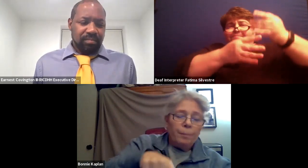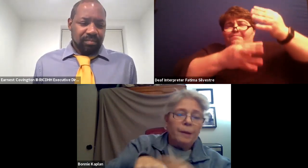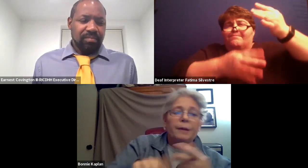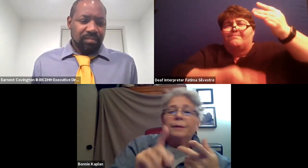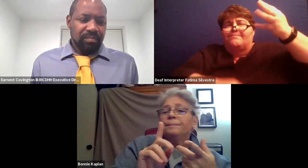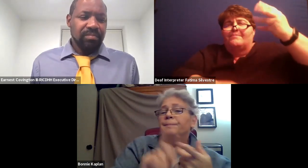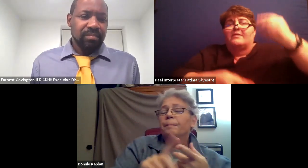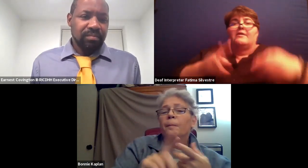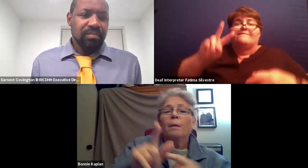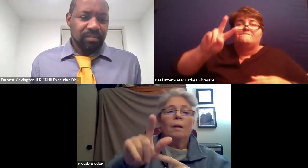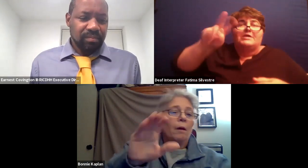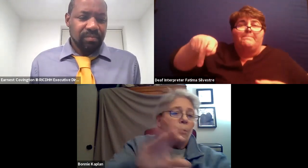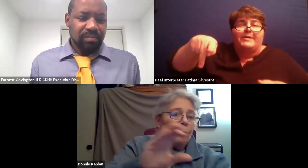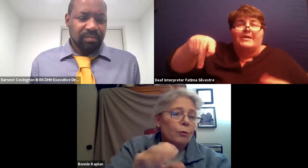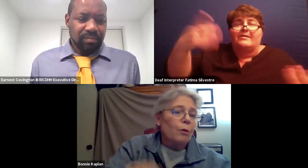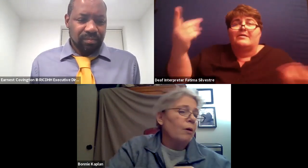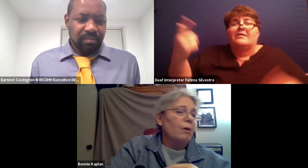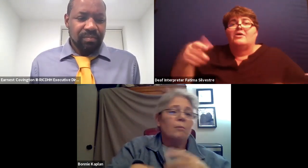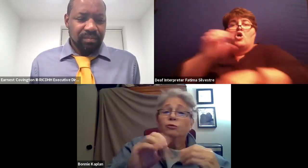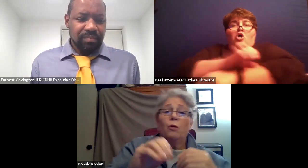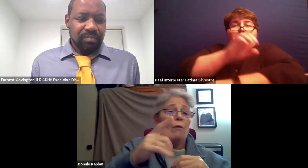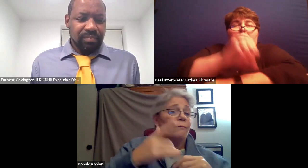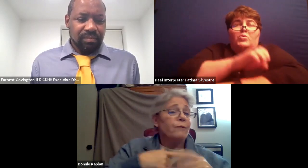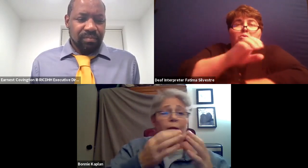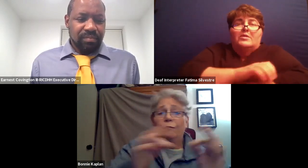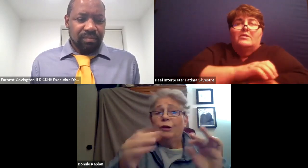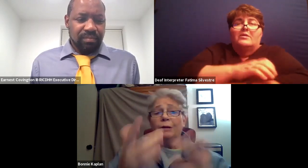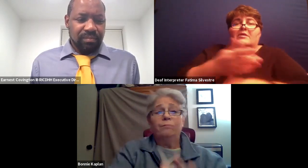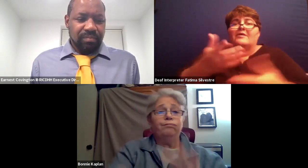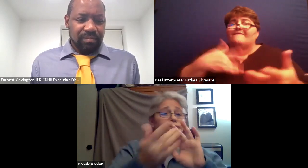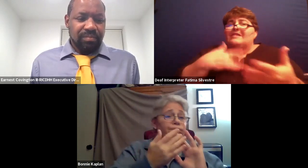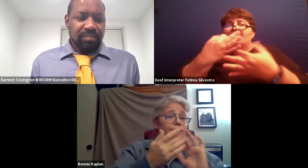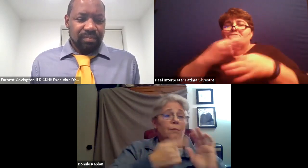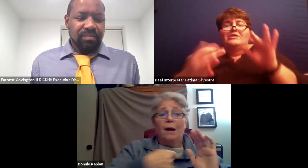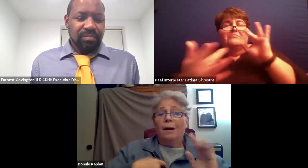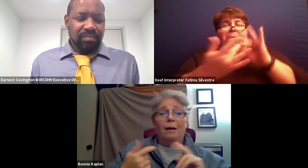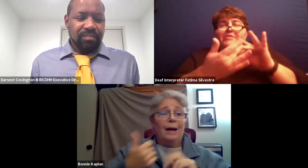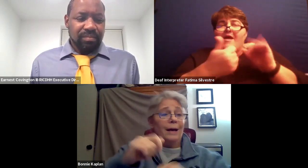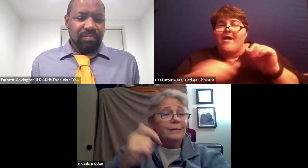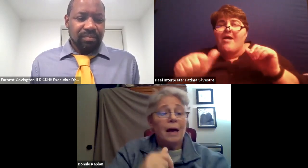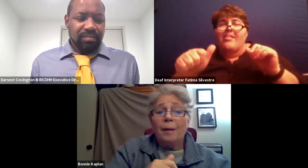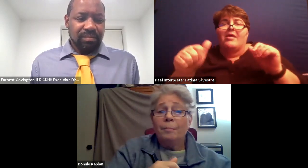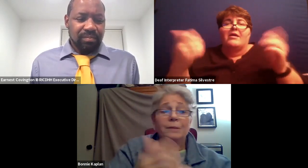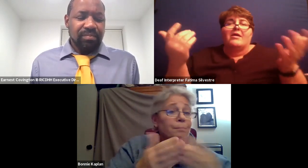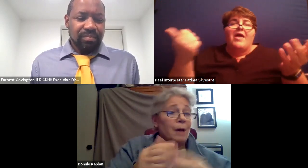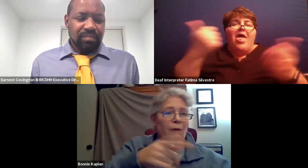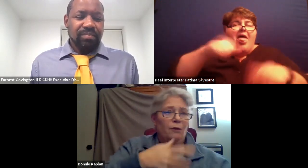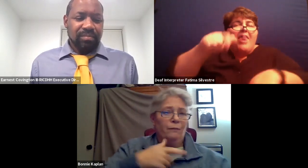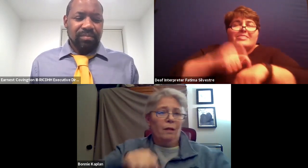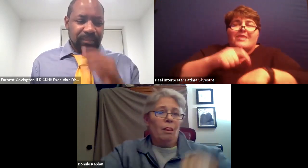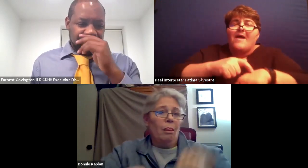access to our services through video phone, through computer, through Zoom. So please feel free to contact